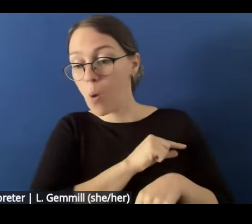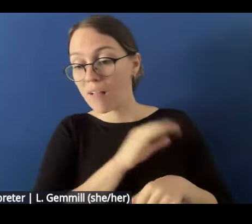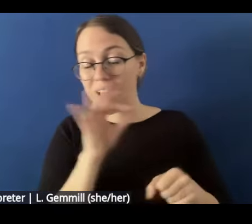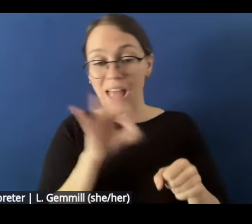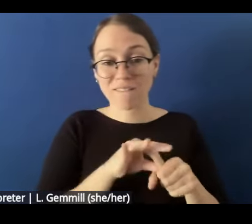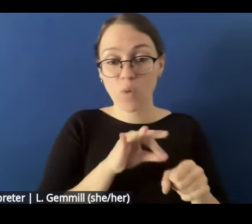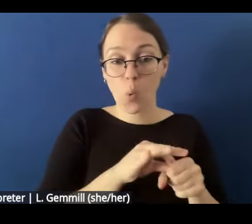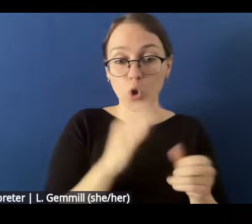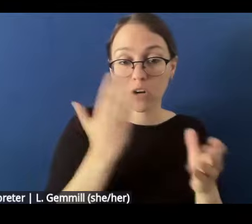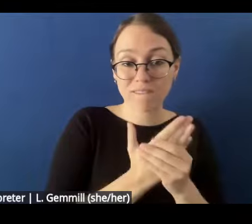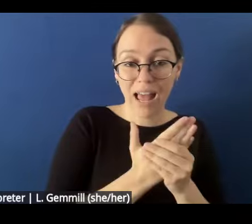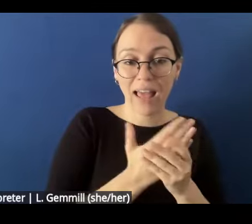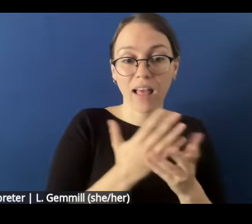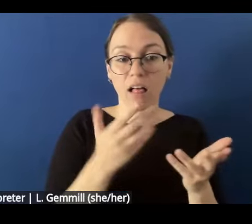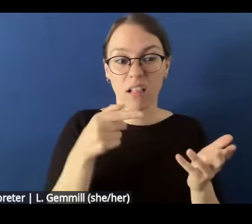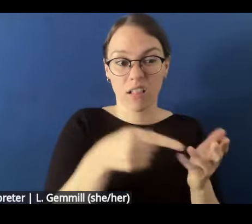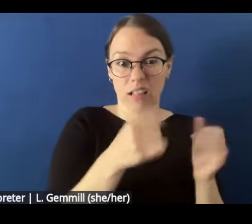So,